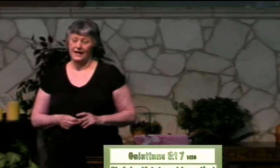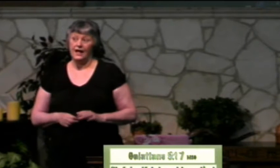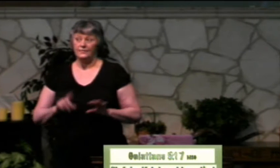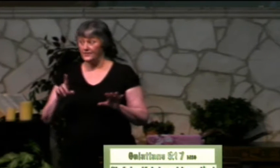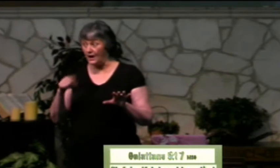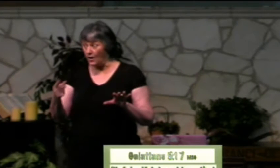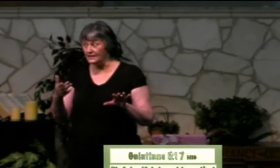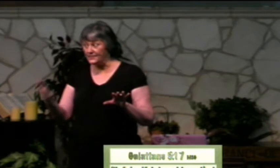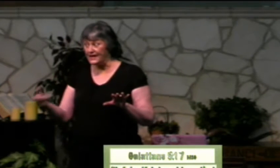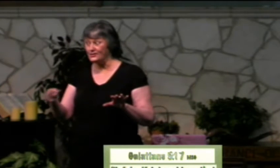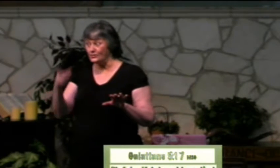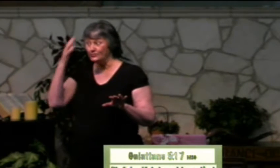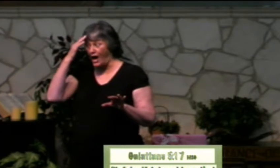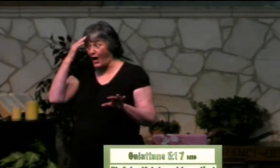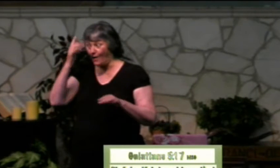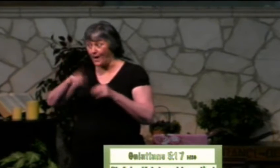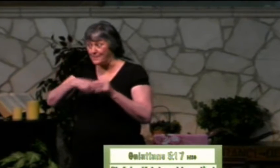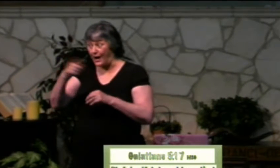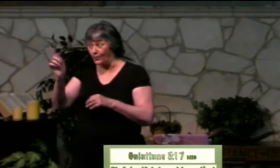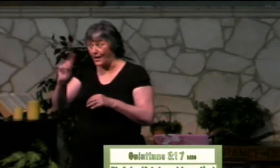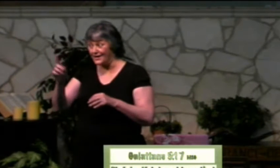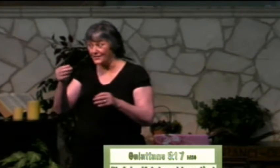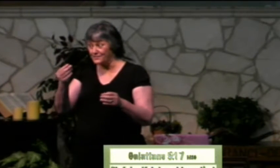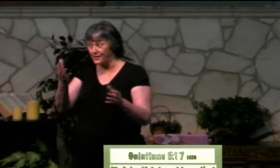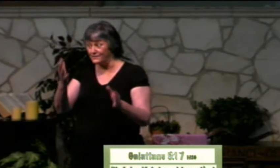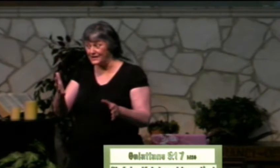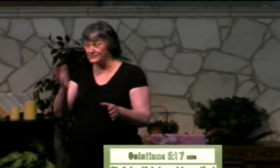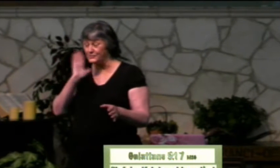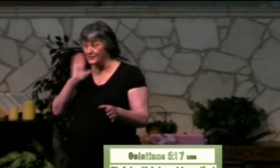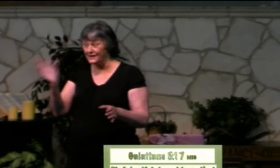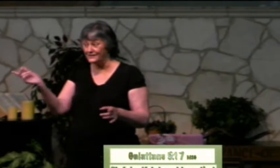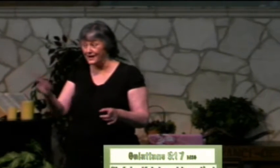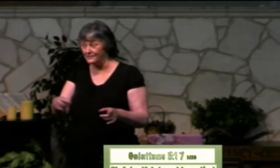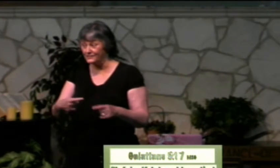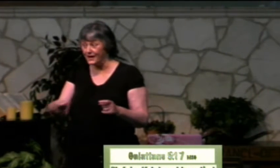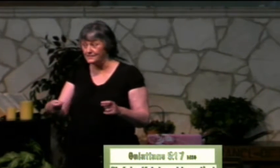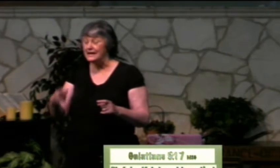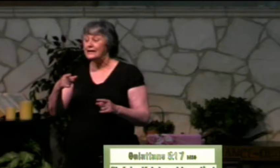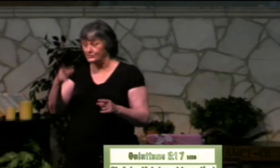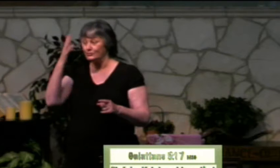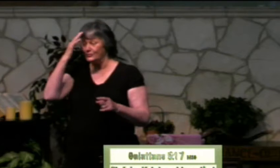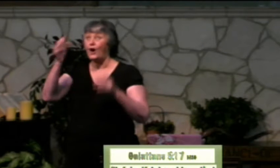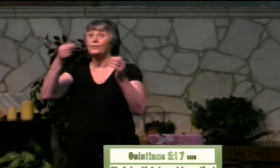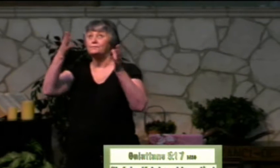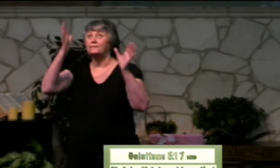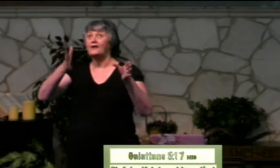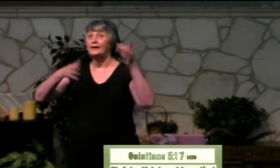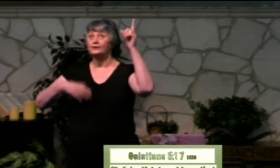The only thing you know about where the provision will come from is you know the provider.